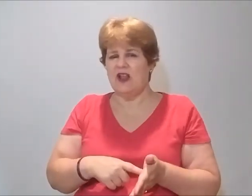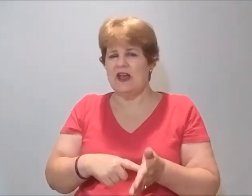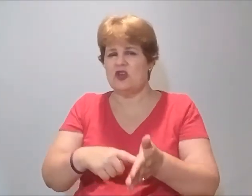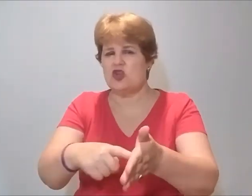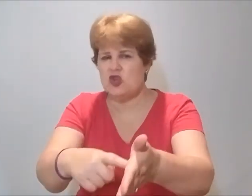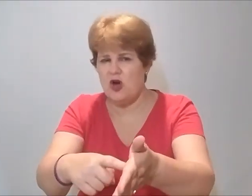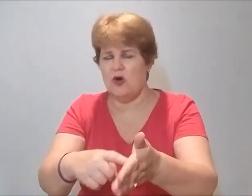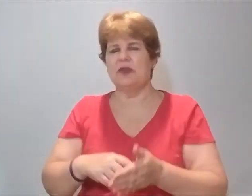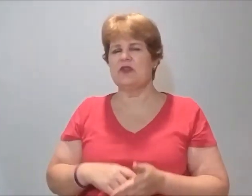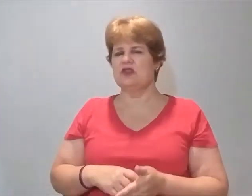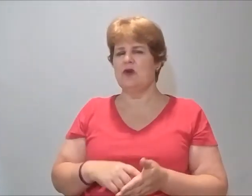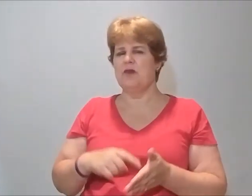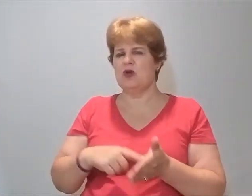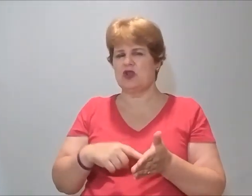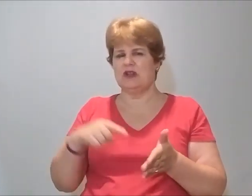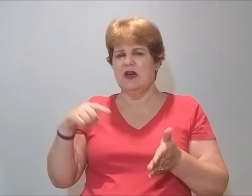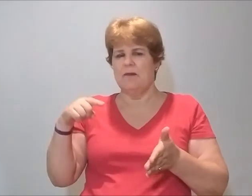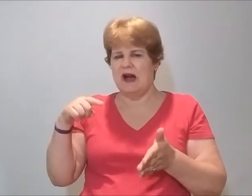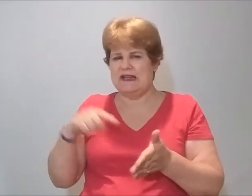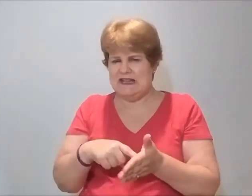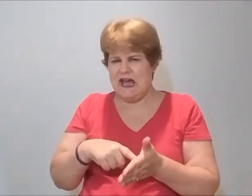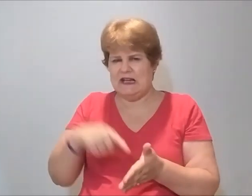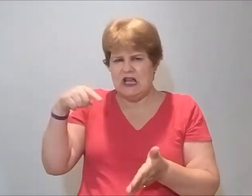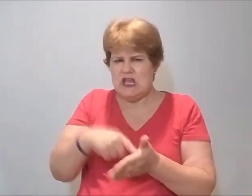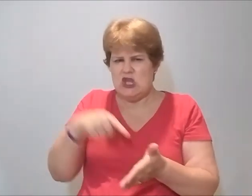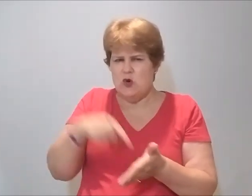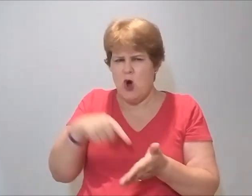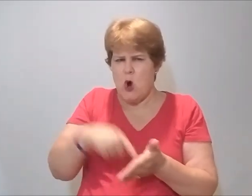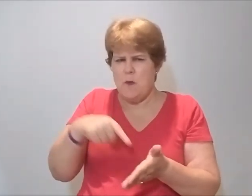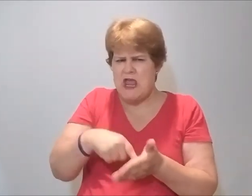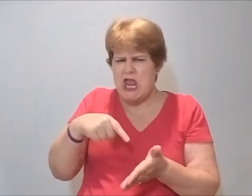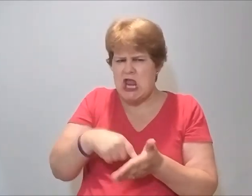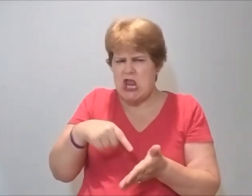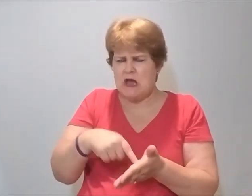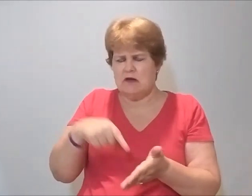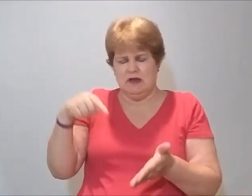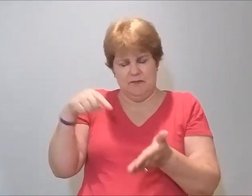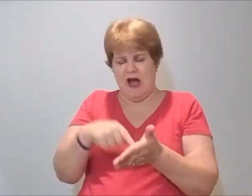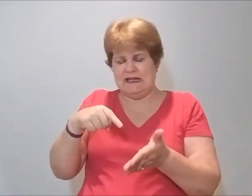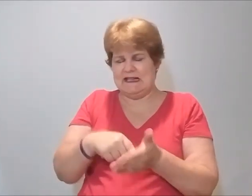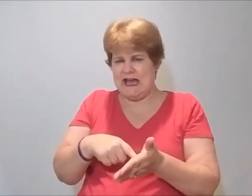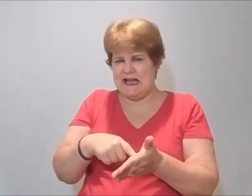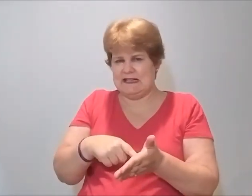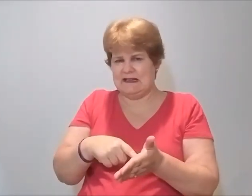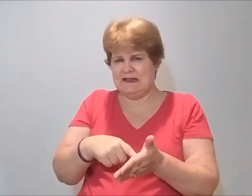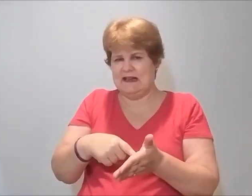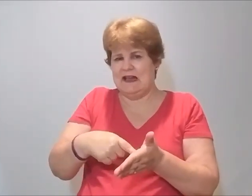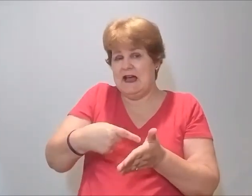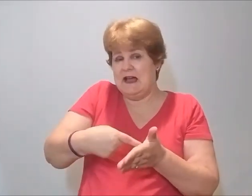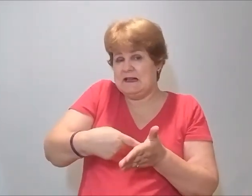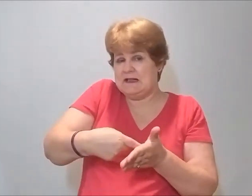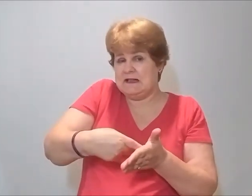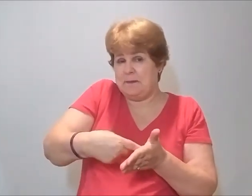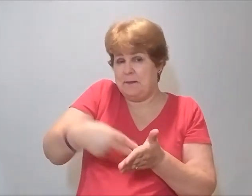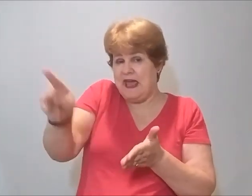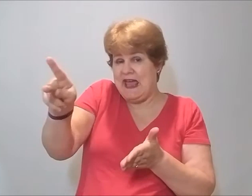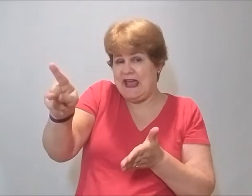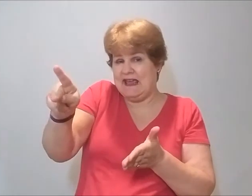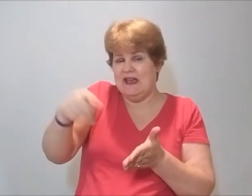like show, but there's no motion. My debt, you owe me. My debt to pay. And